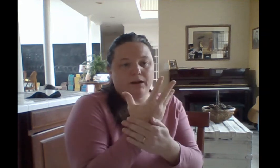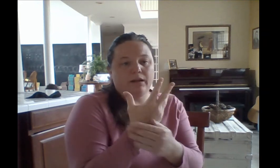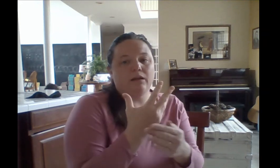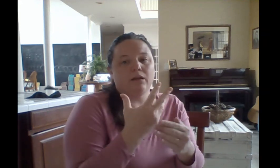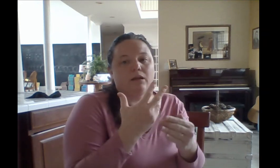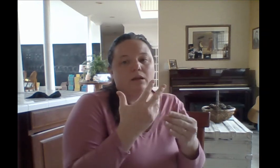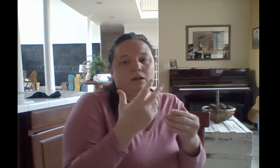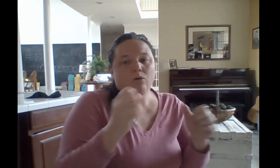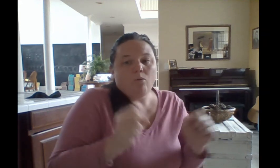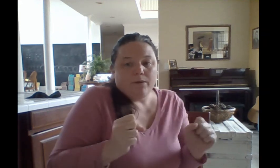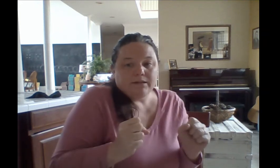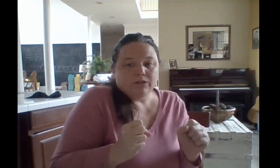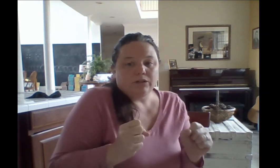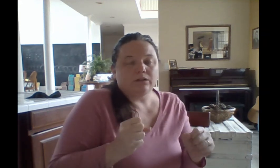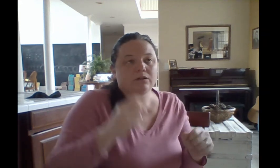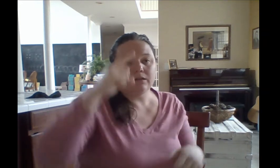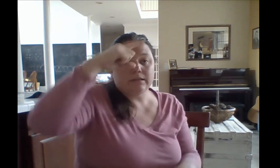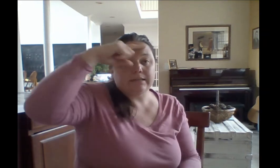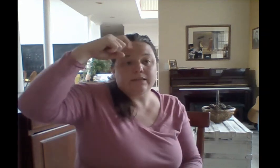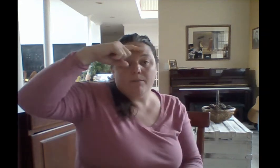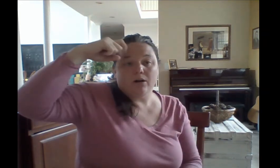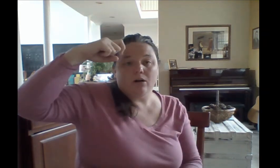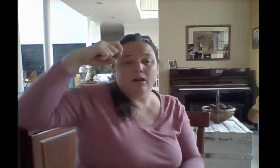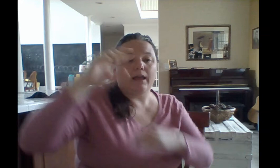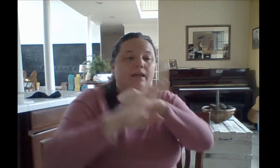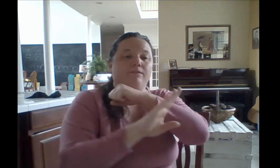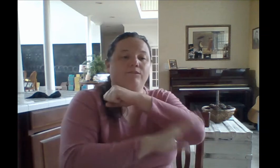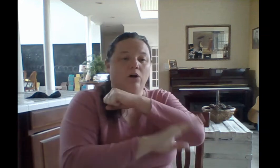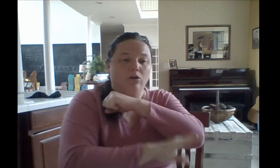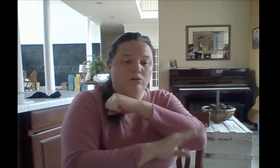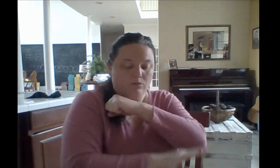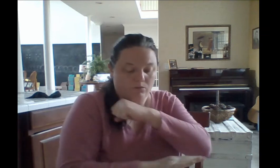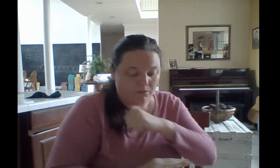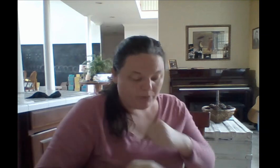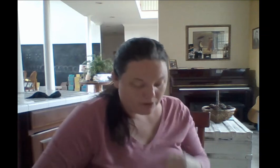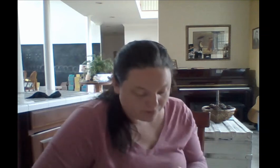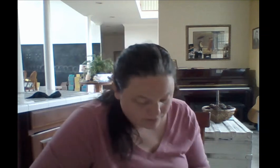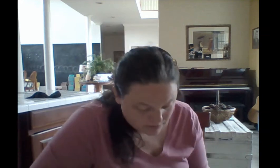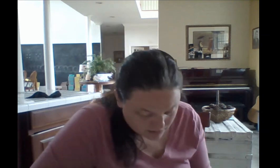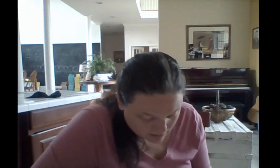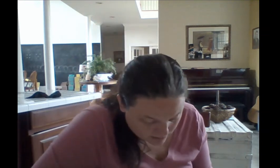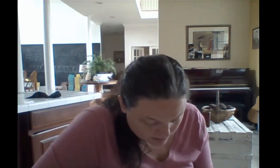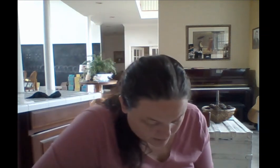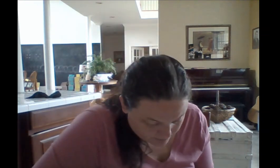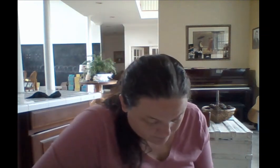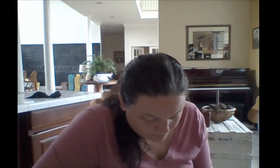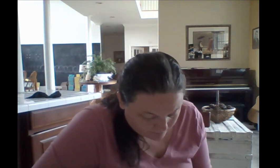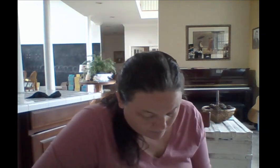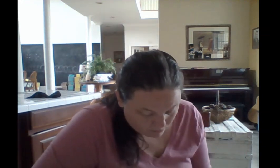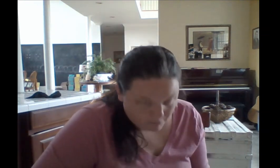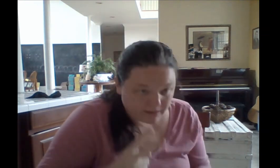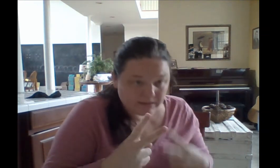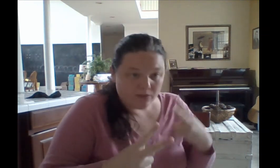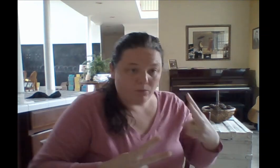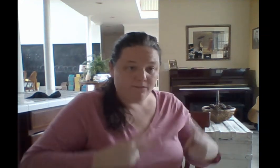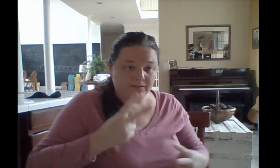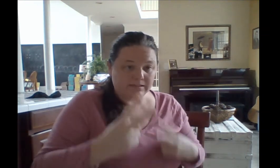spring, winter, summer, and fall. Remember those. Remember how to sign the word